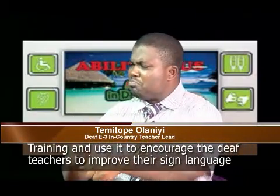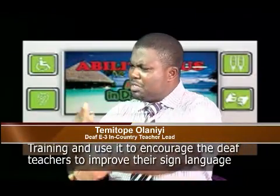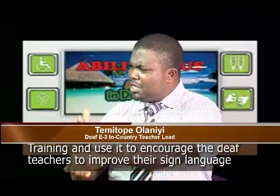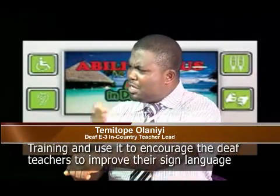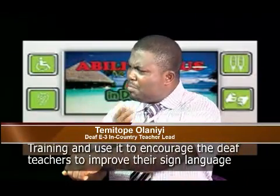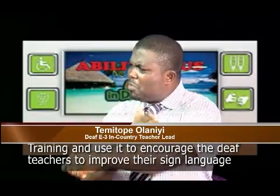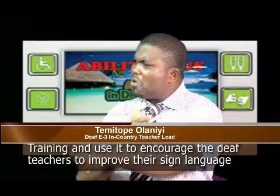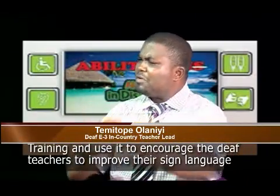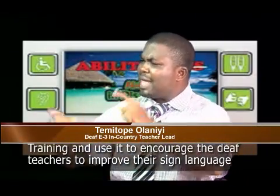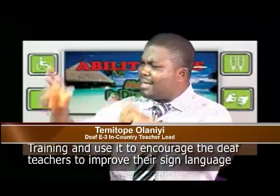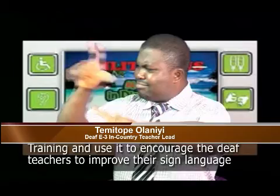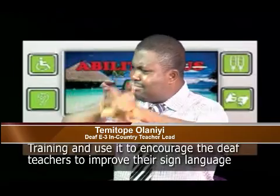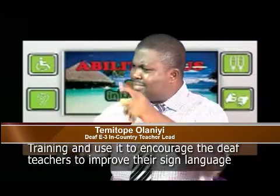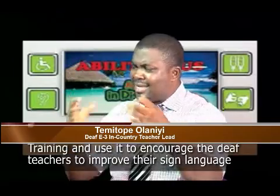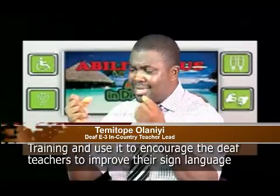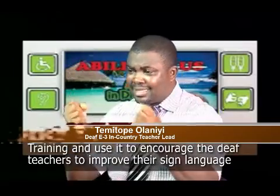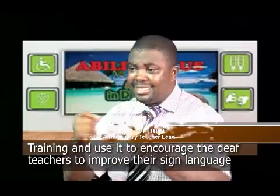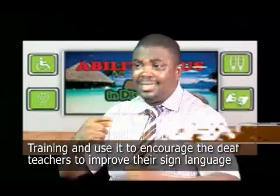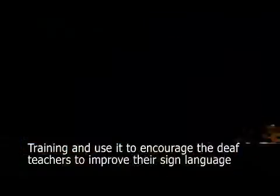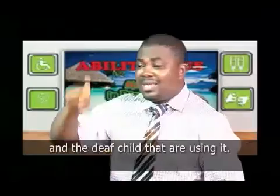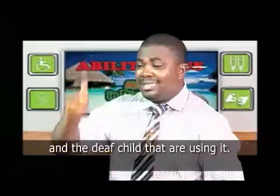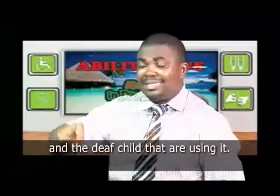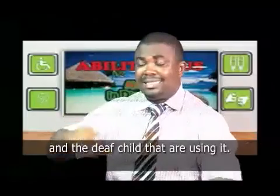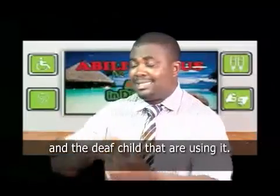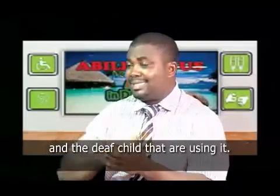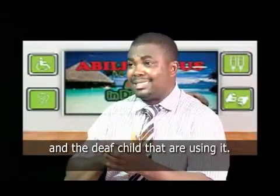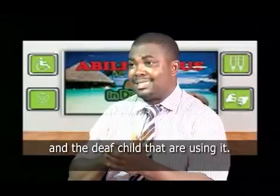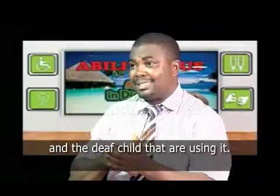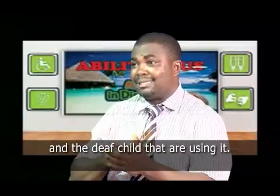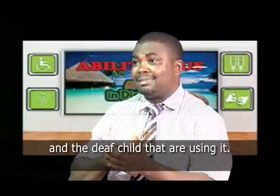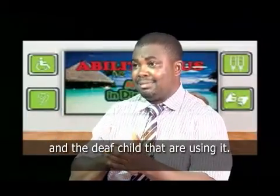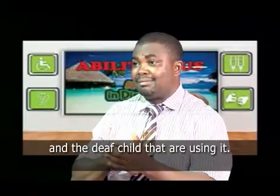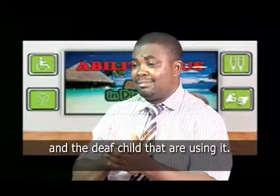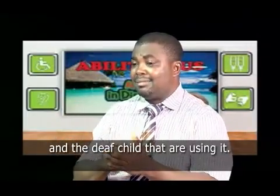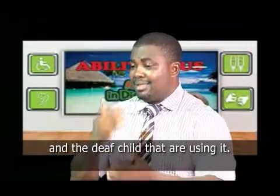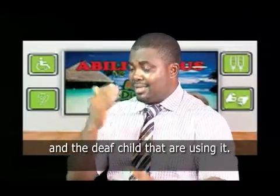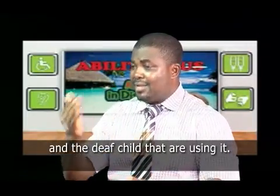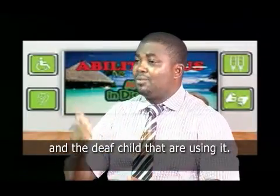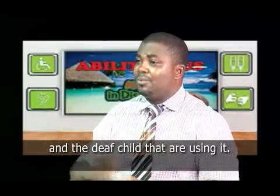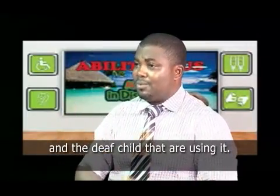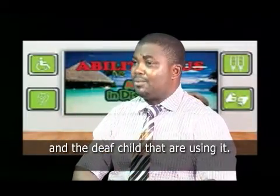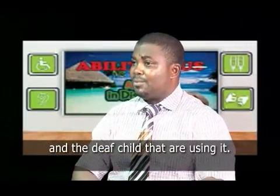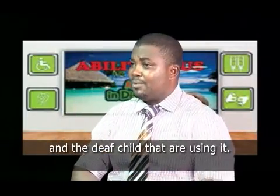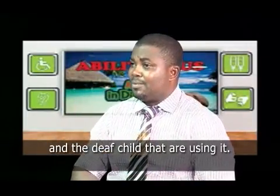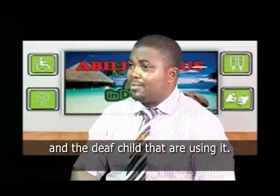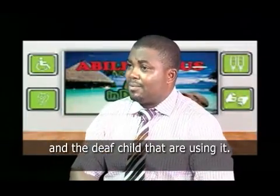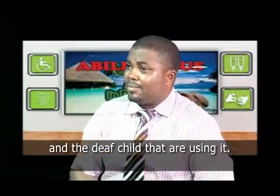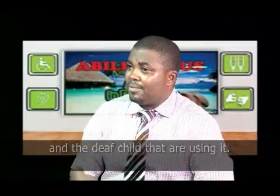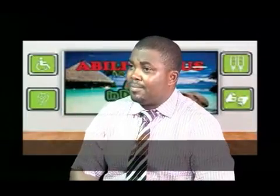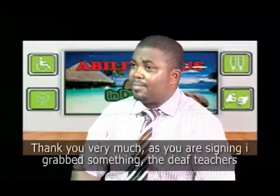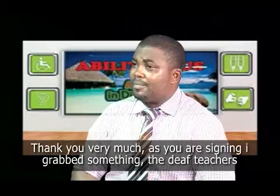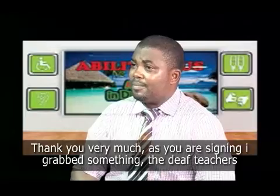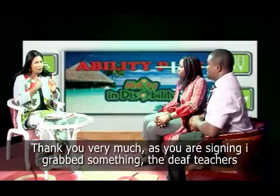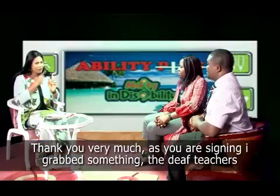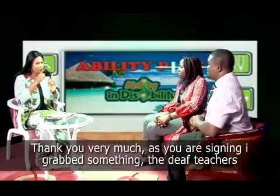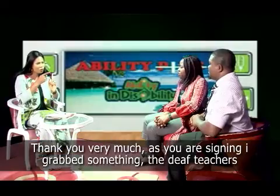to continue to improve their sign language and the deaf child that are using it. Thank you very